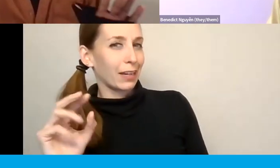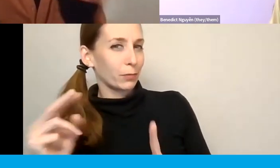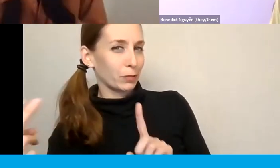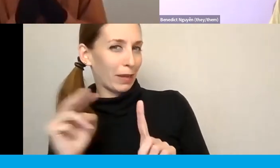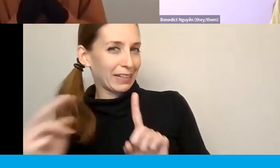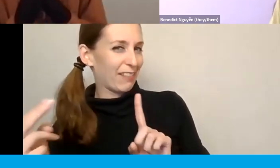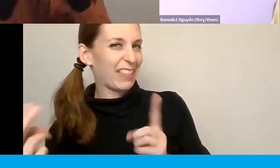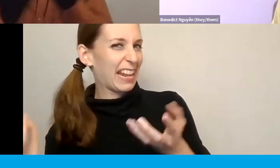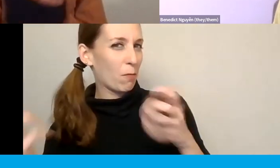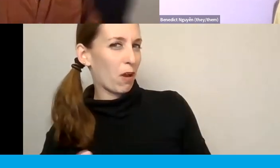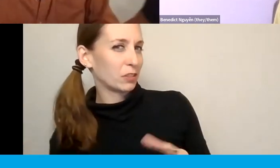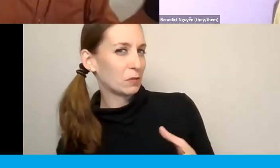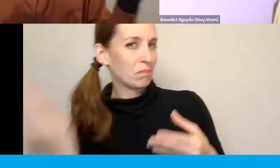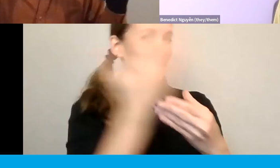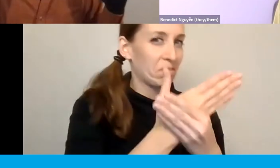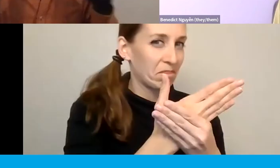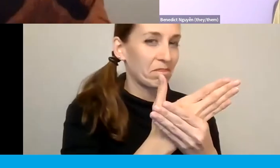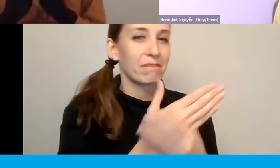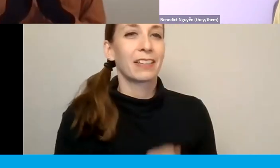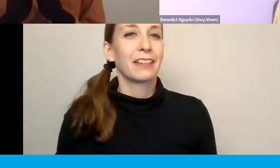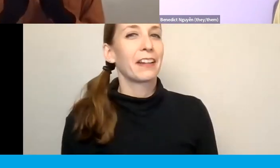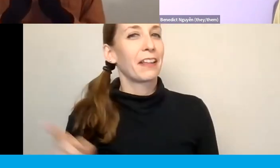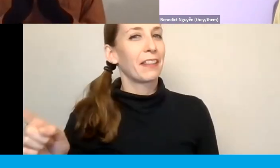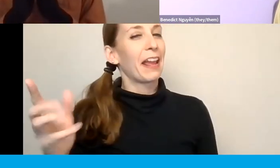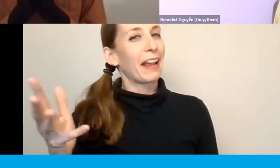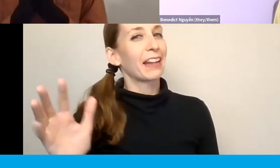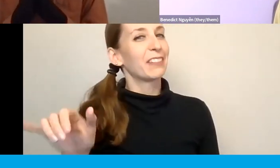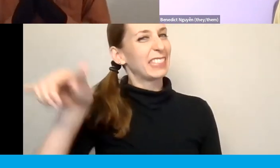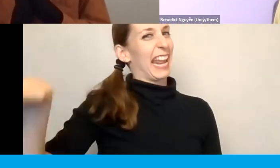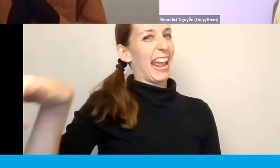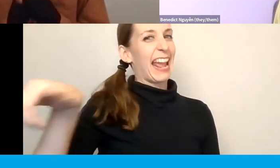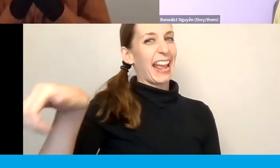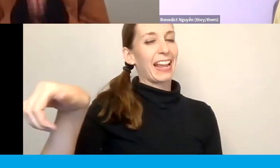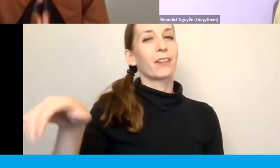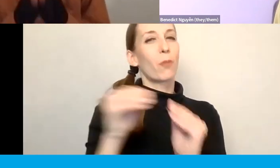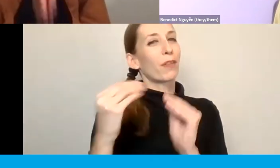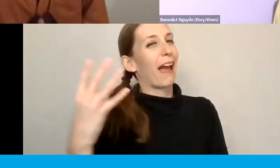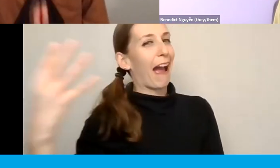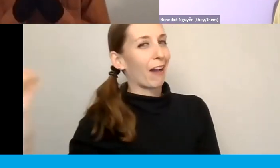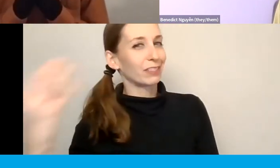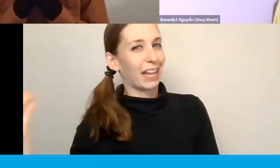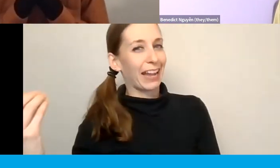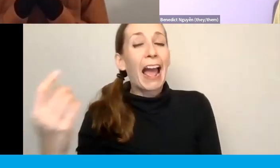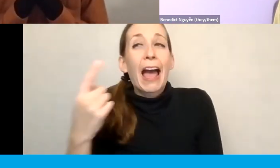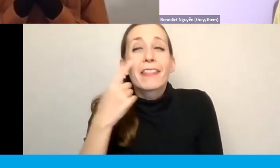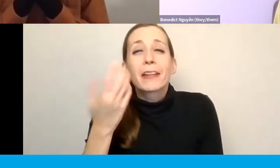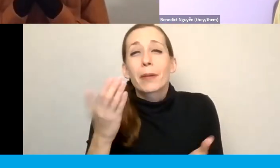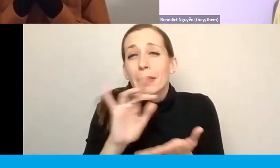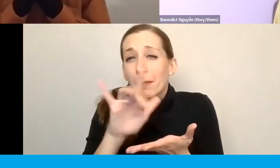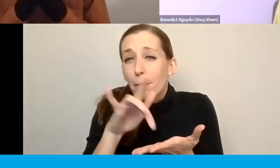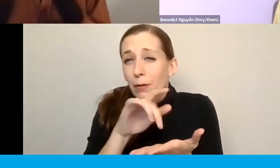anyone's way. They sort of like stayed on the periphery. And I think it was around Wednesday or like, you know, midweek